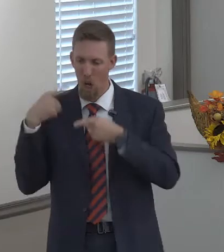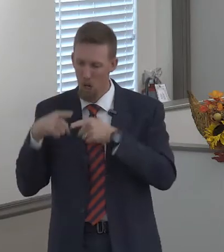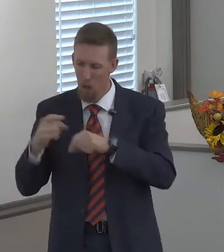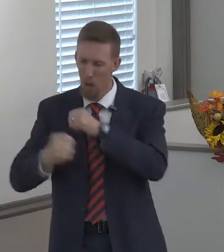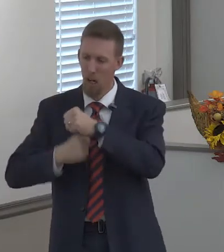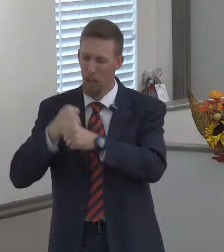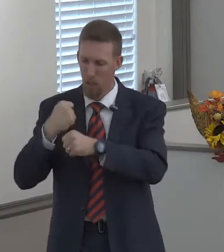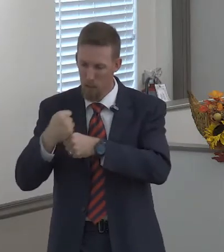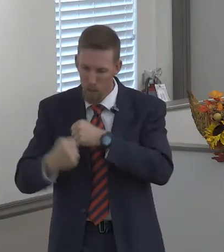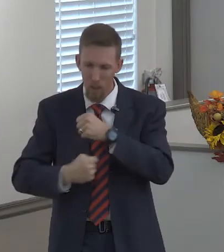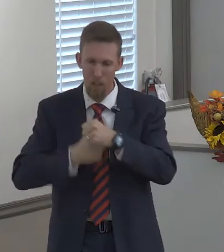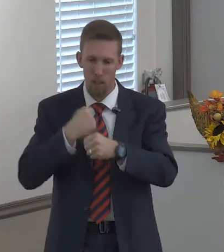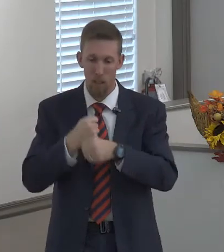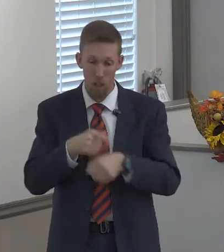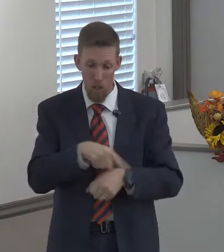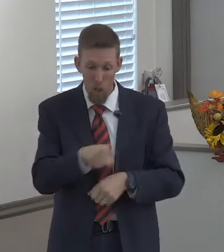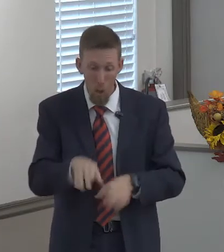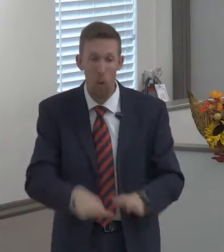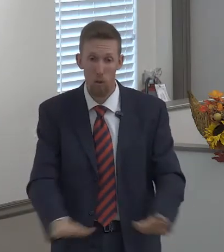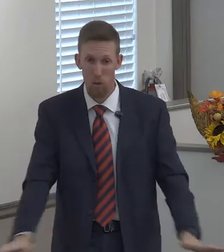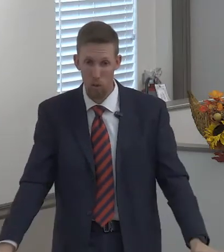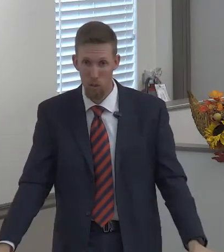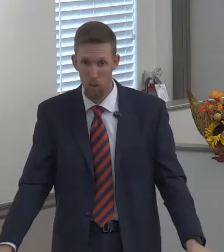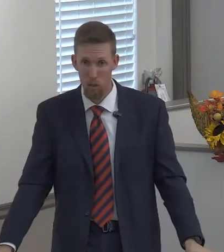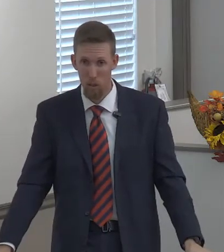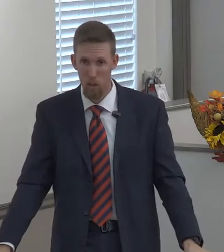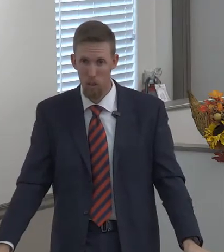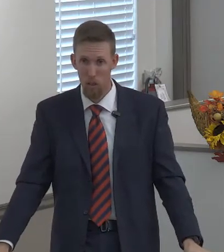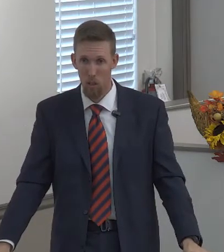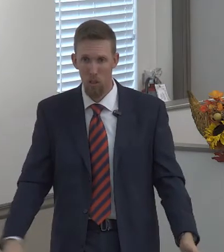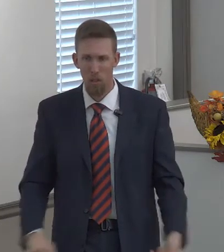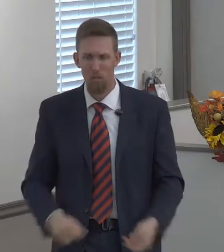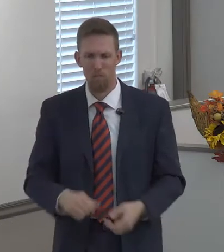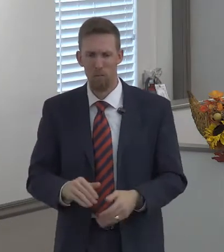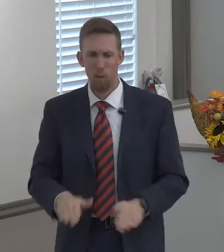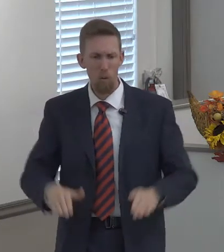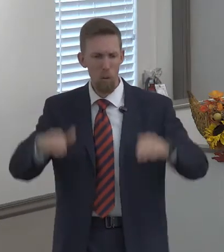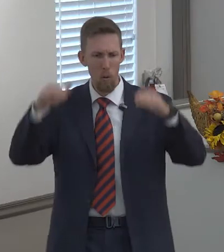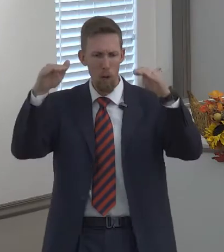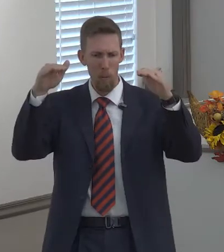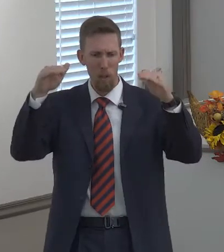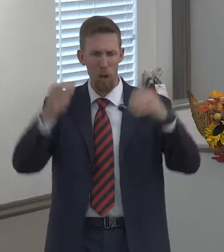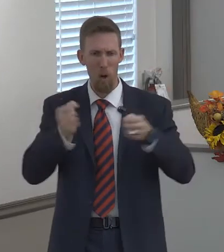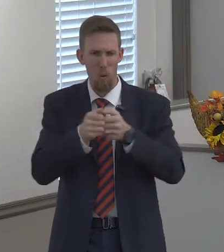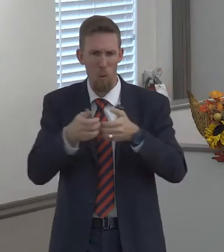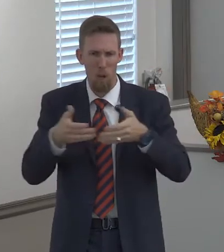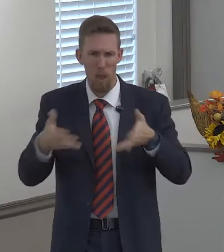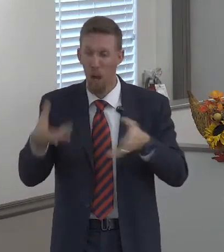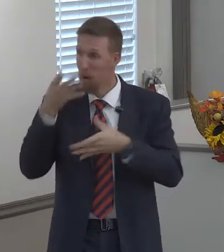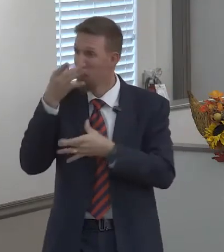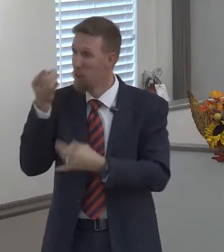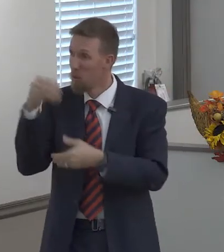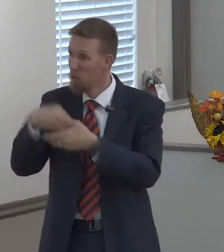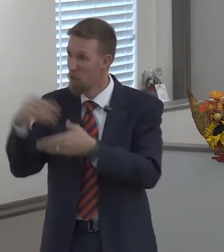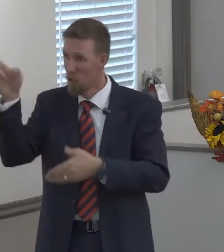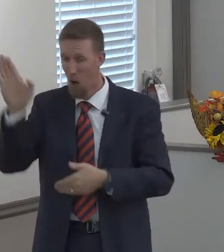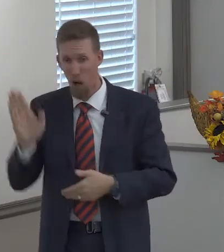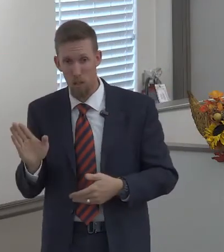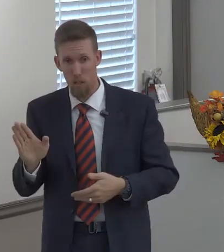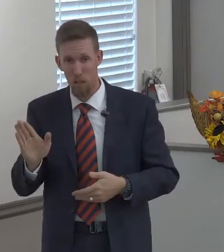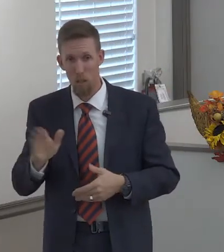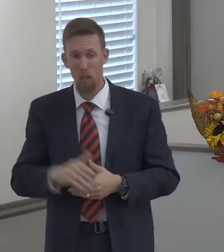in many situations that I have been aware of, I've seen where there's been parents that have